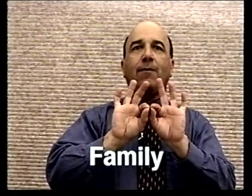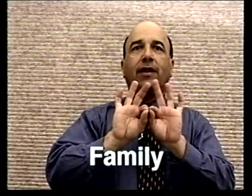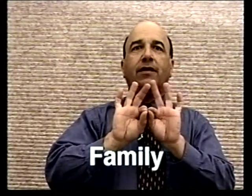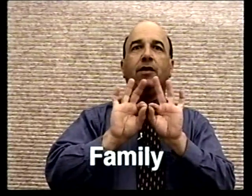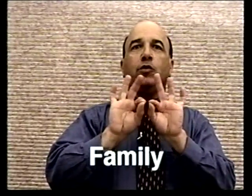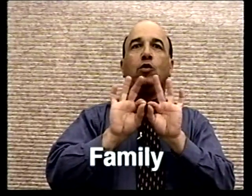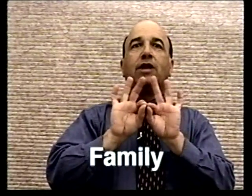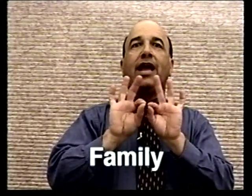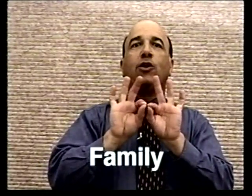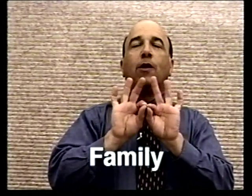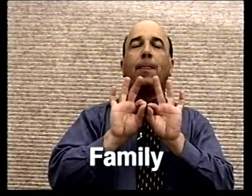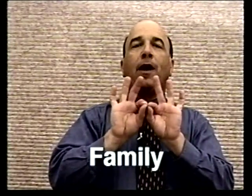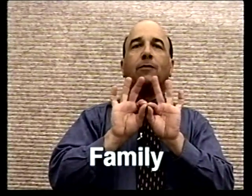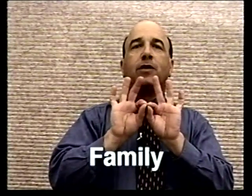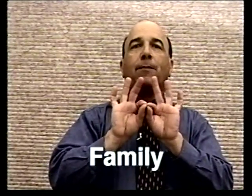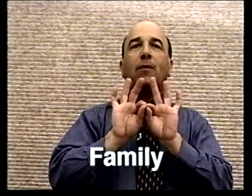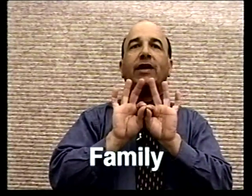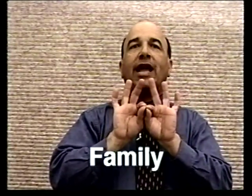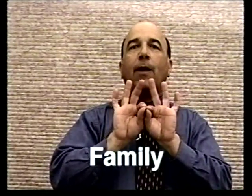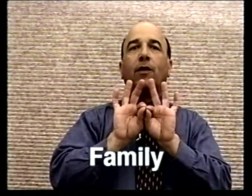Family, you take your thumb, put them together,